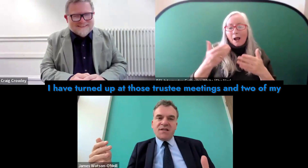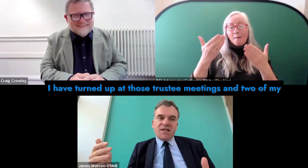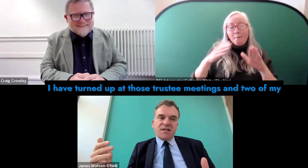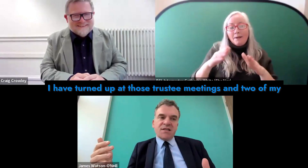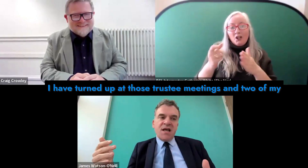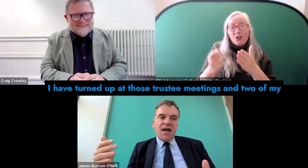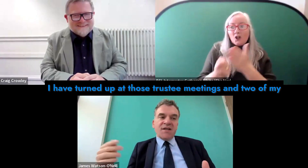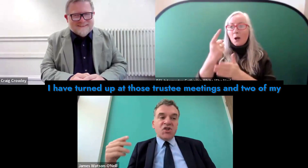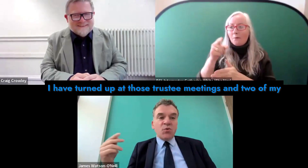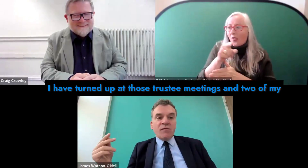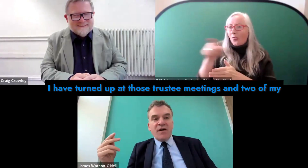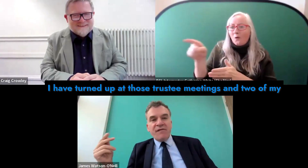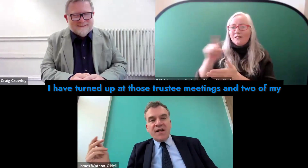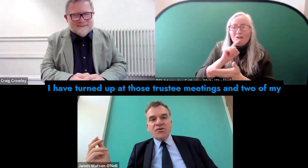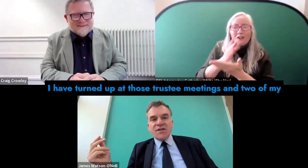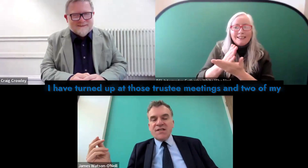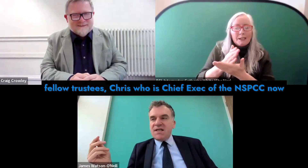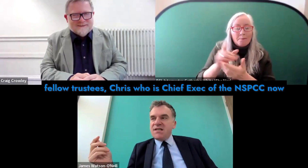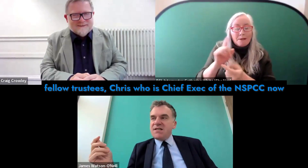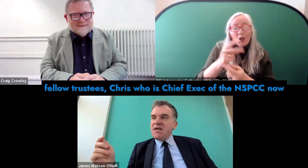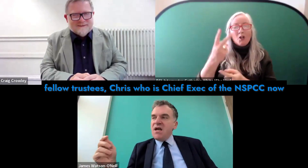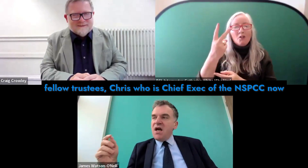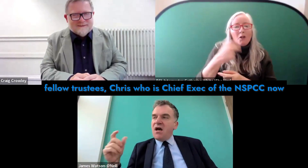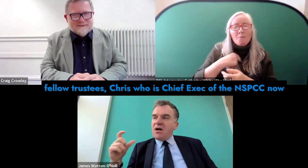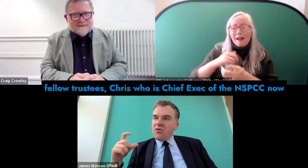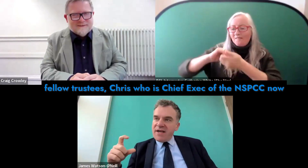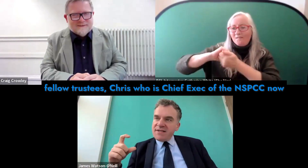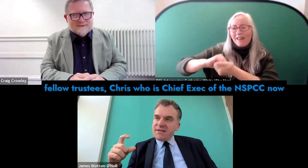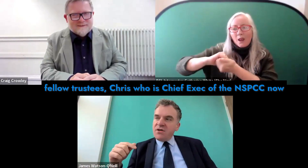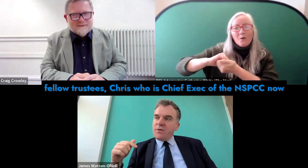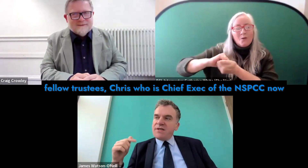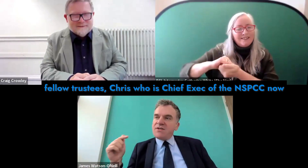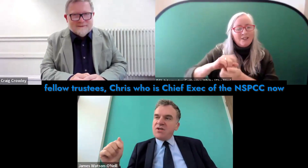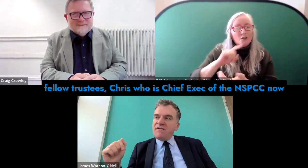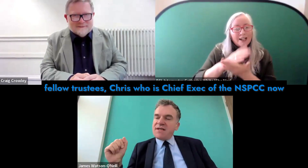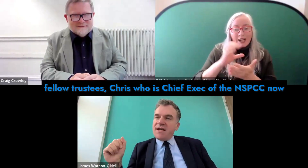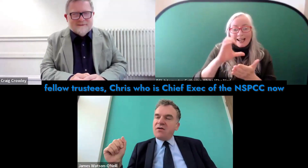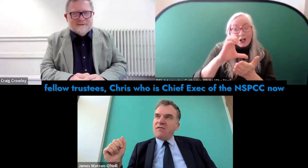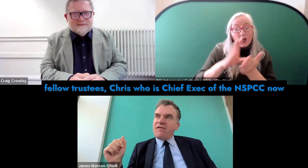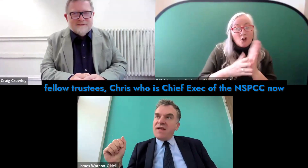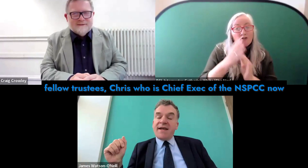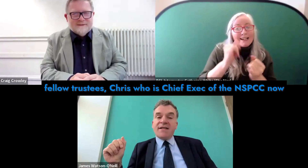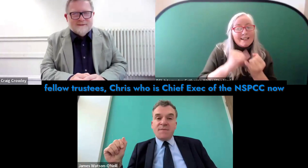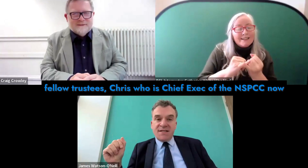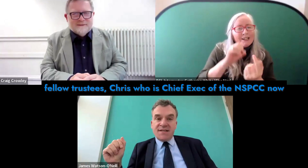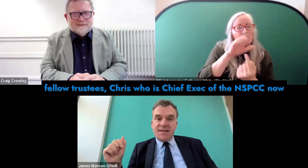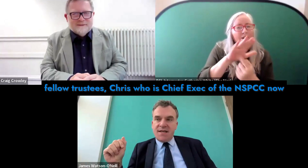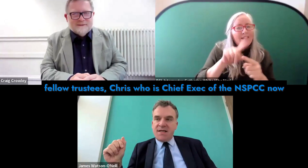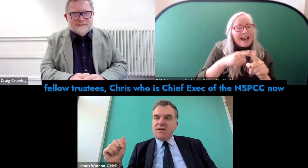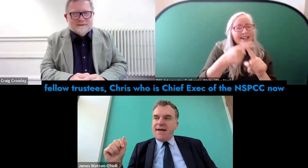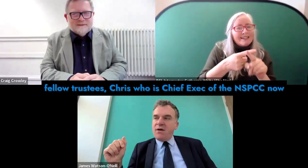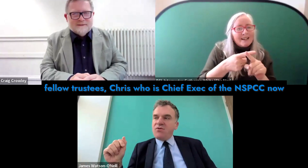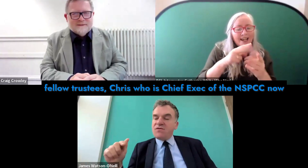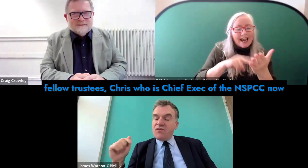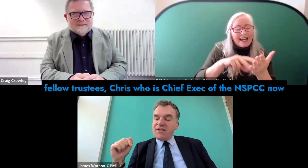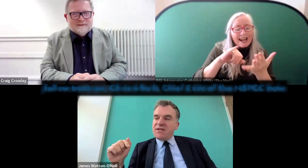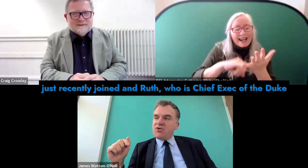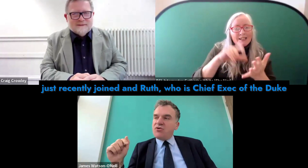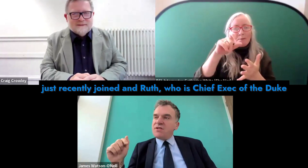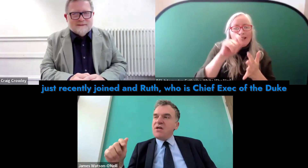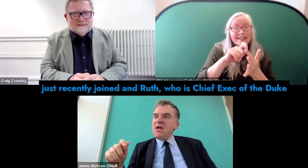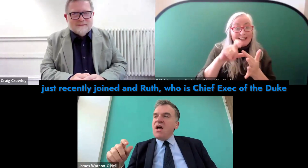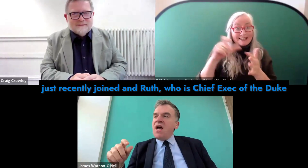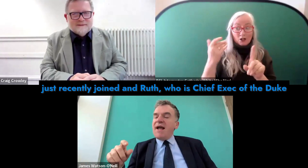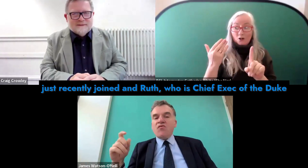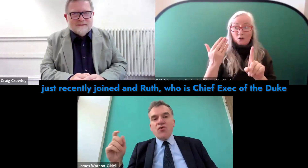up at those trustee meetings, and two of my fellow trustees, Chris, who is Chief Exec of the NSPCC now,